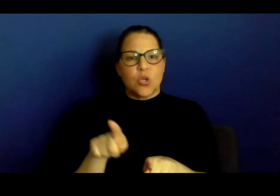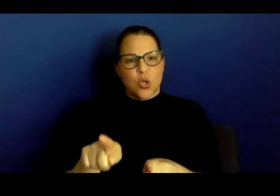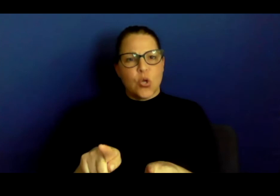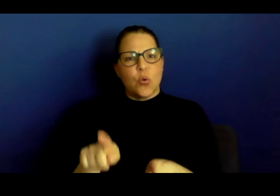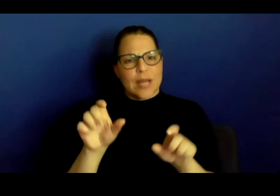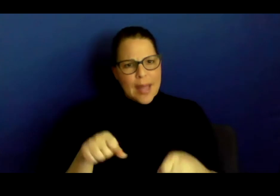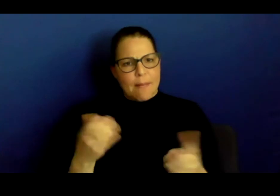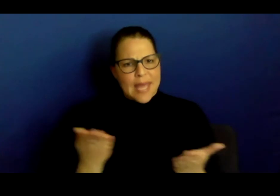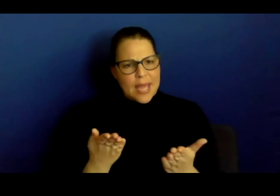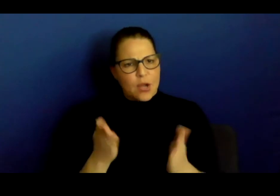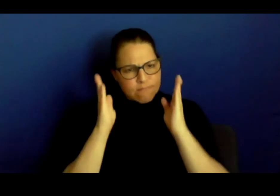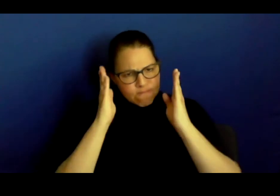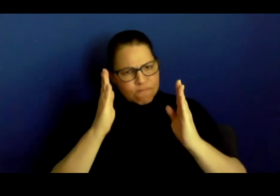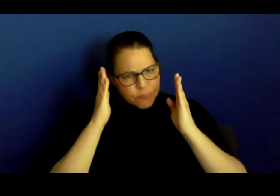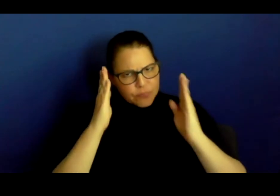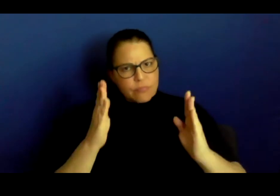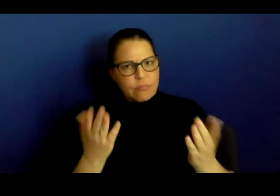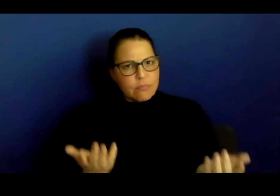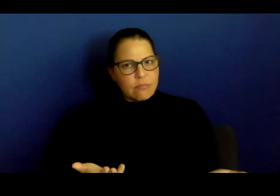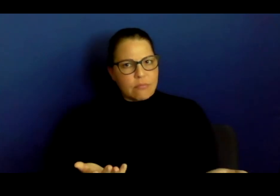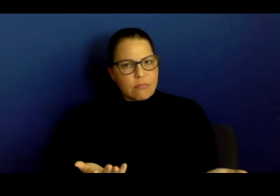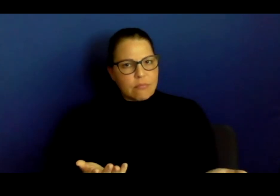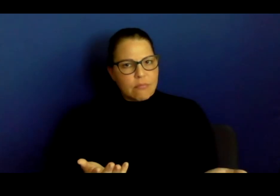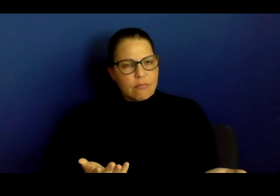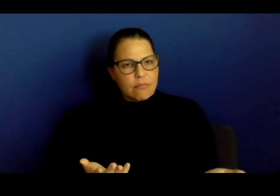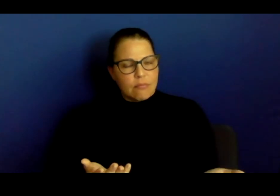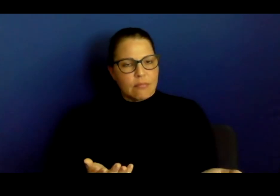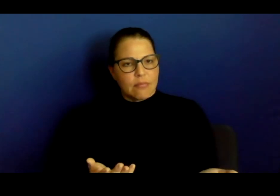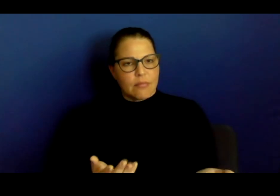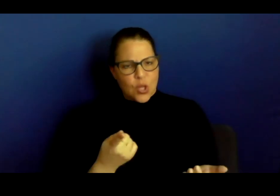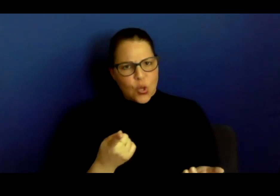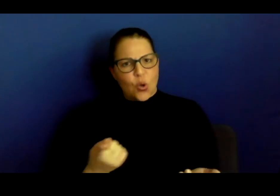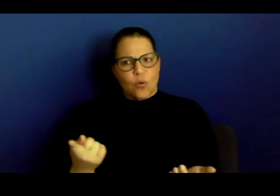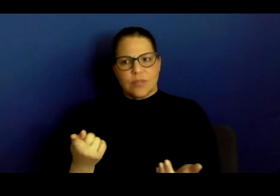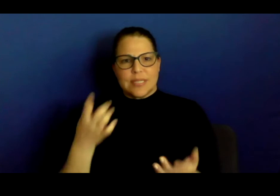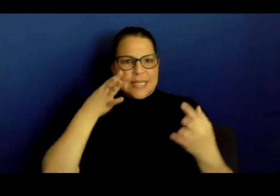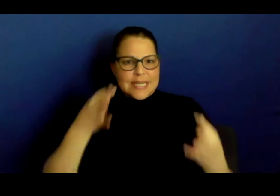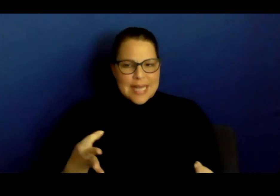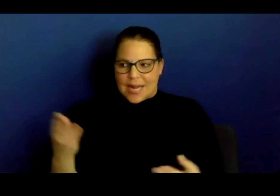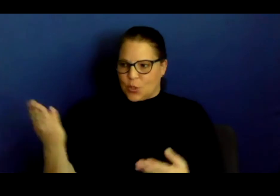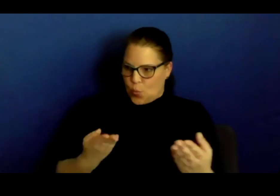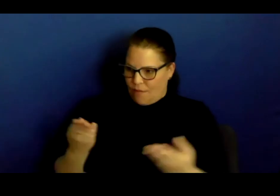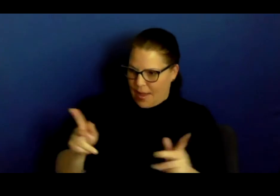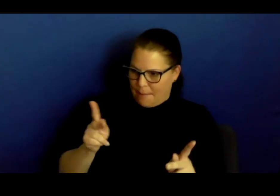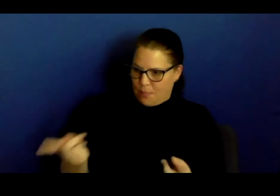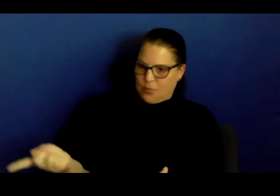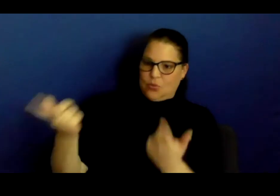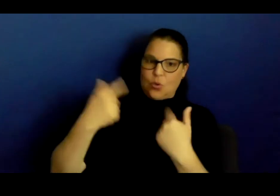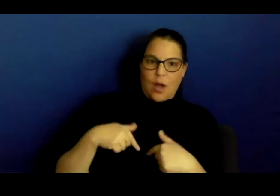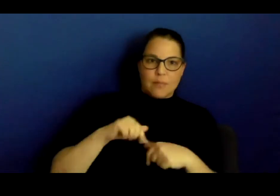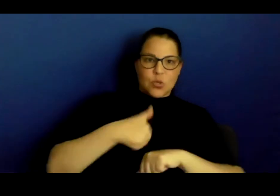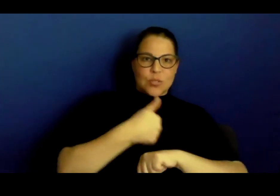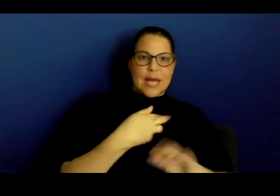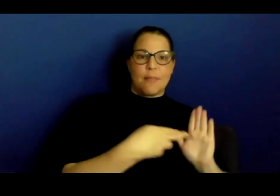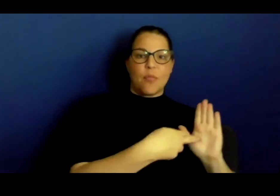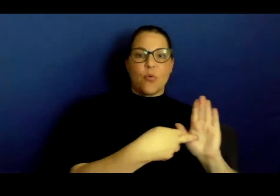present, right? You've made all these efforts to bring people to your space. So establishing the roles